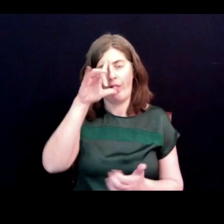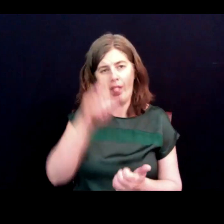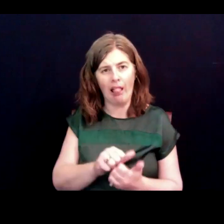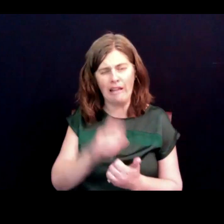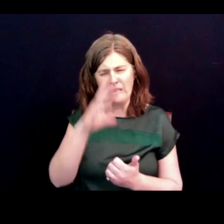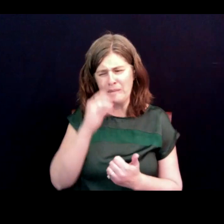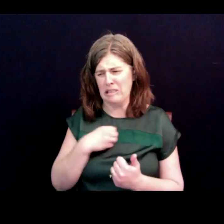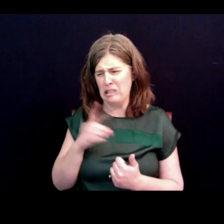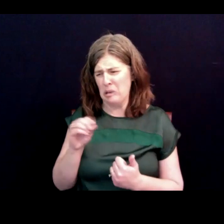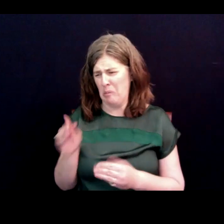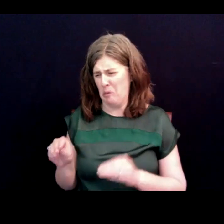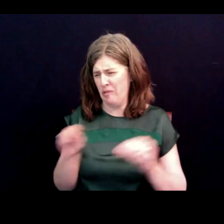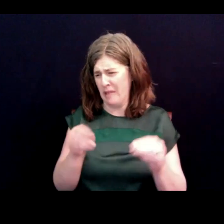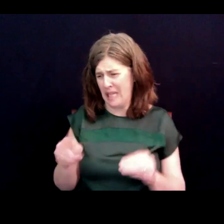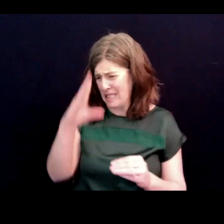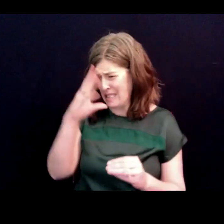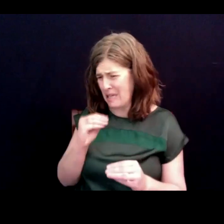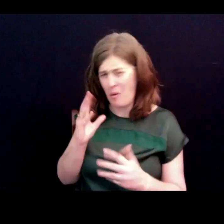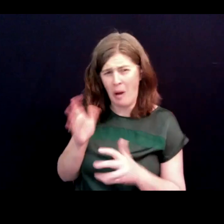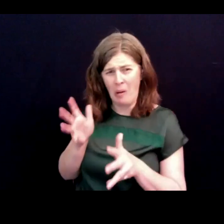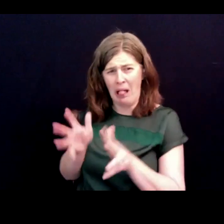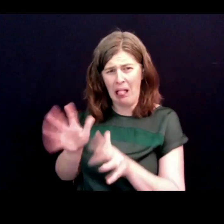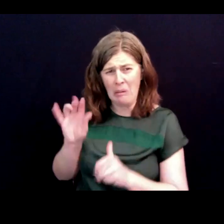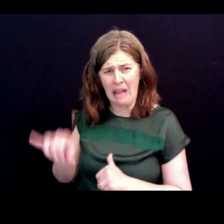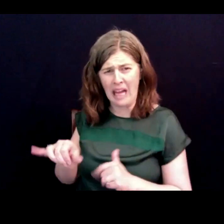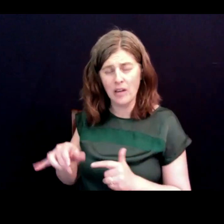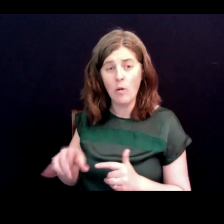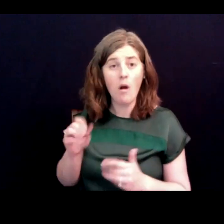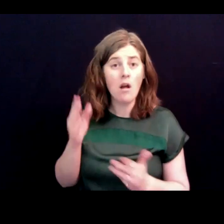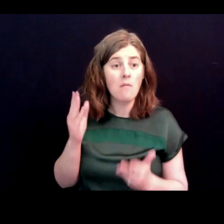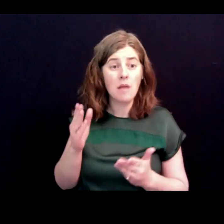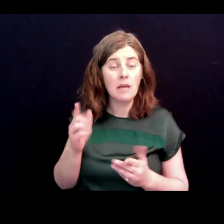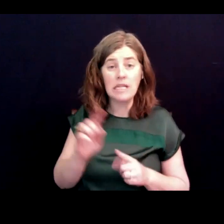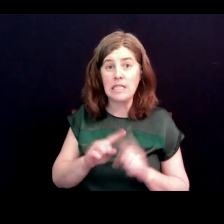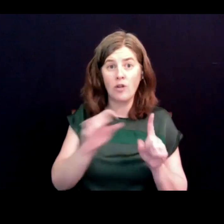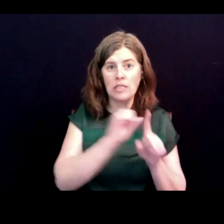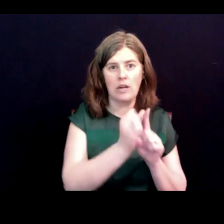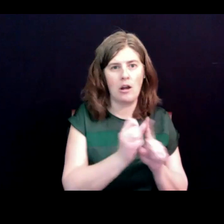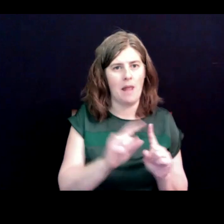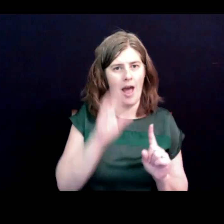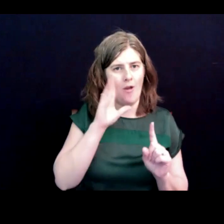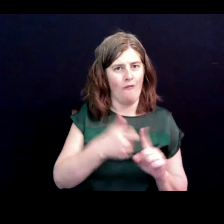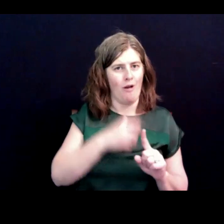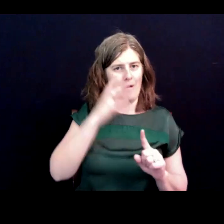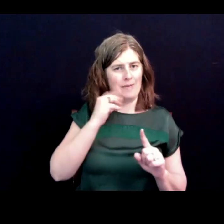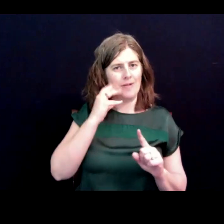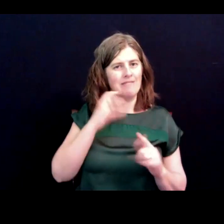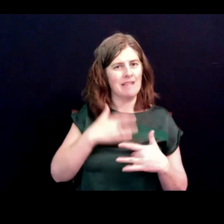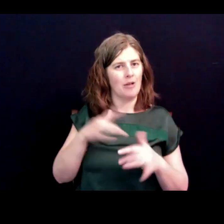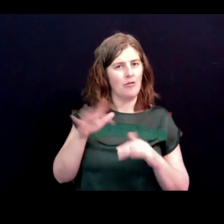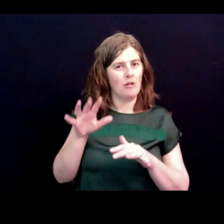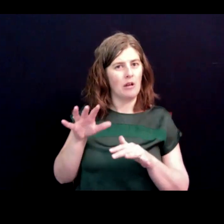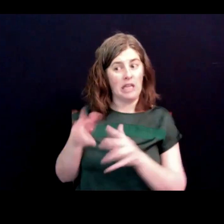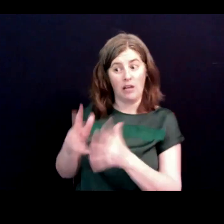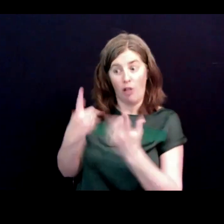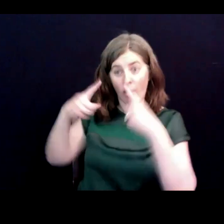move him? He's asleep. Why would I bother that? Right? Or maybe it's a different scenario, but I just know from experience that's the more common one,